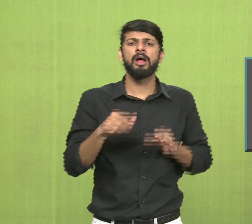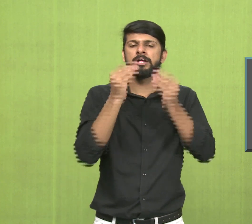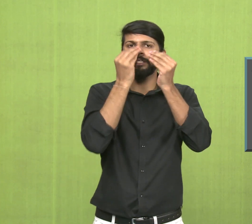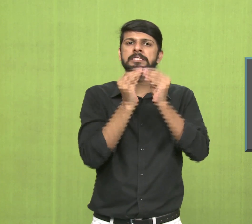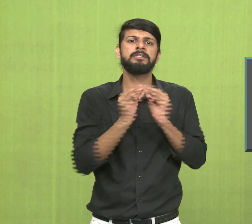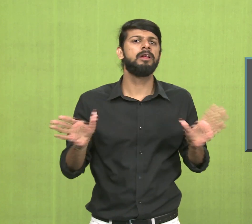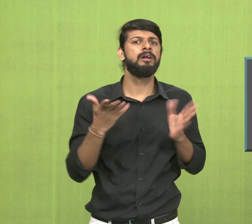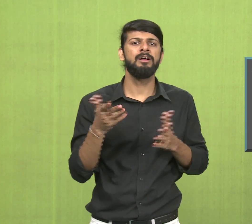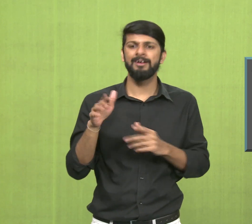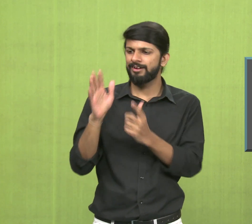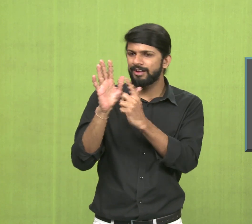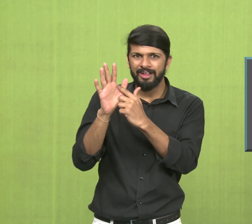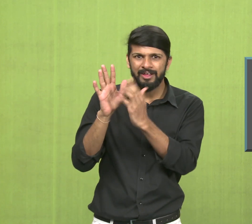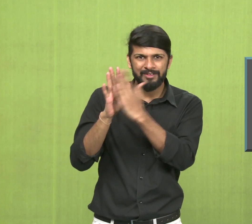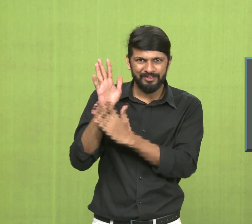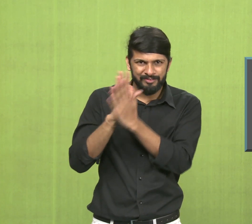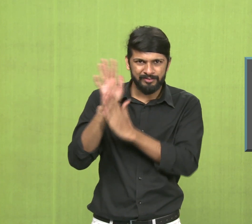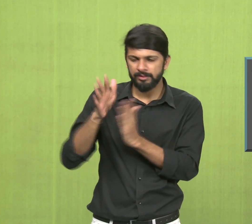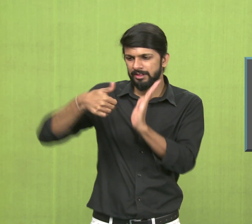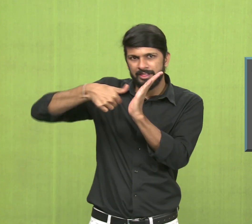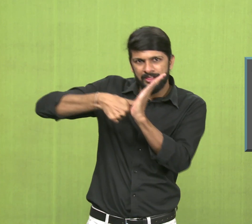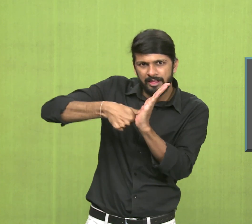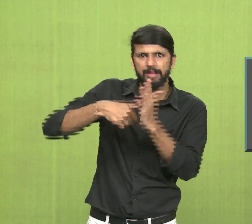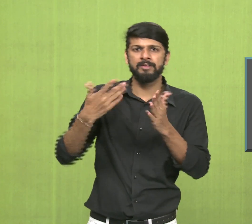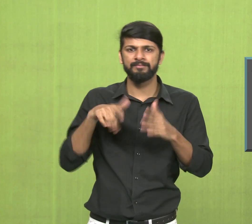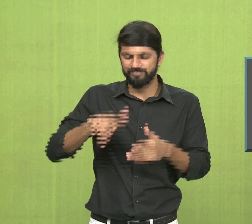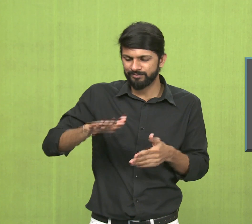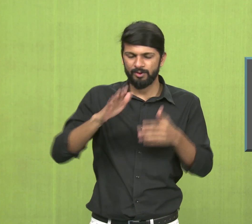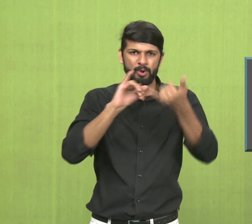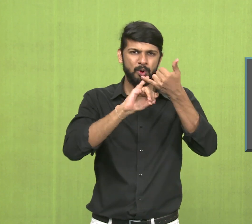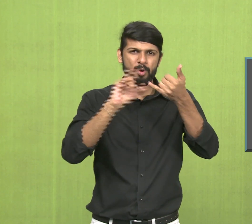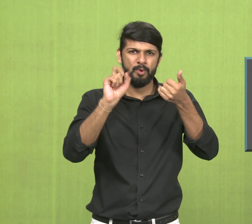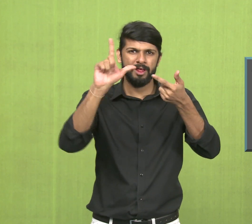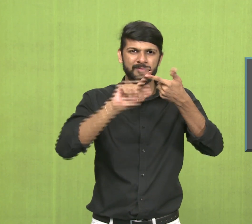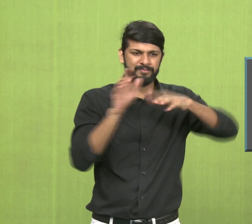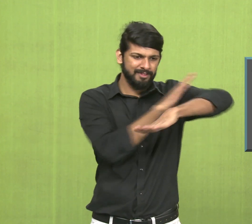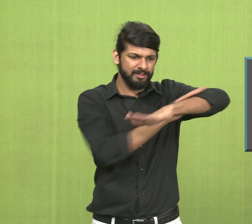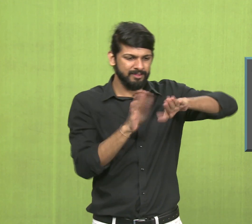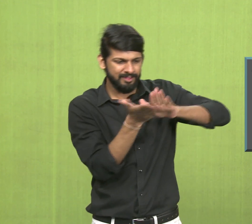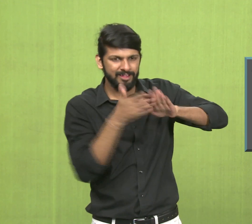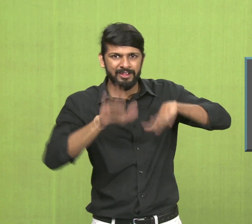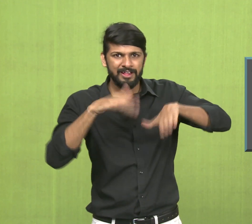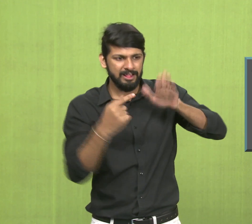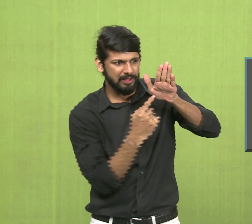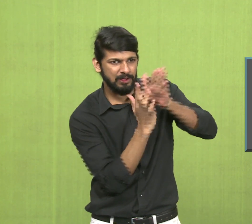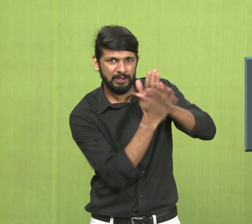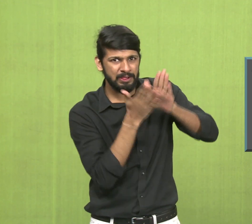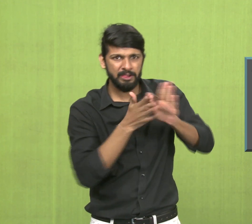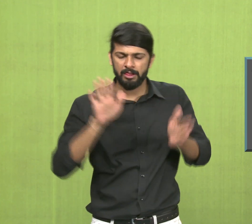the block first, but here your sole or your palm or your finger or your thumb is ready.